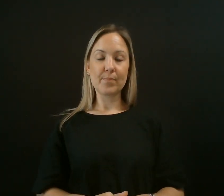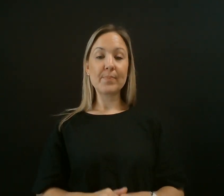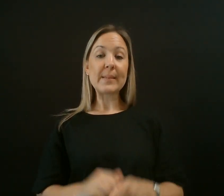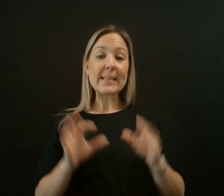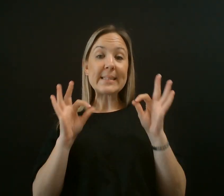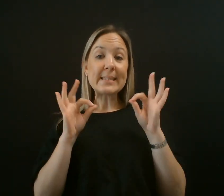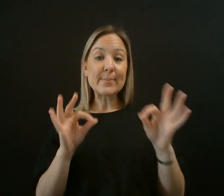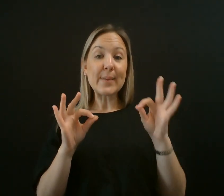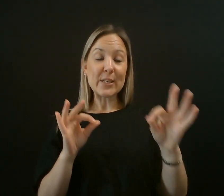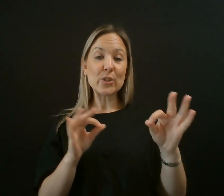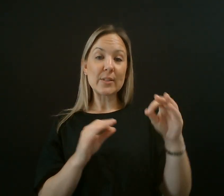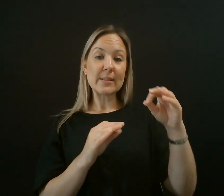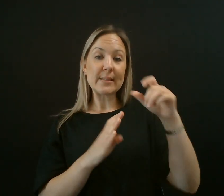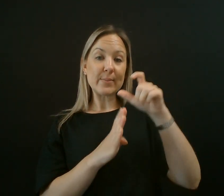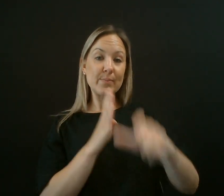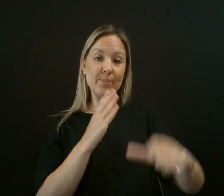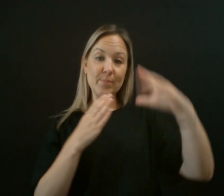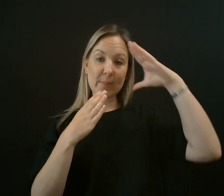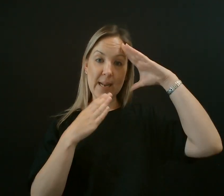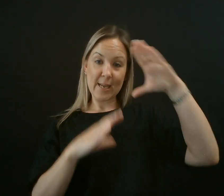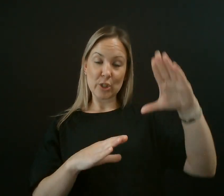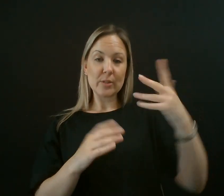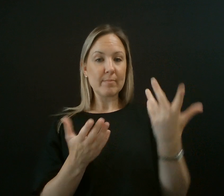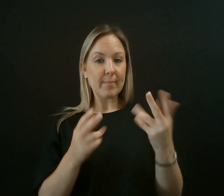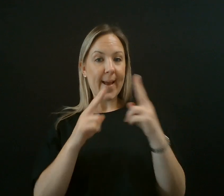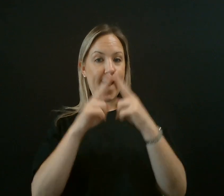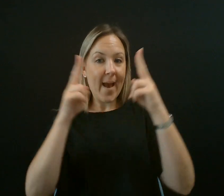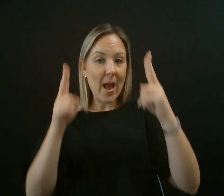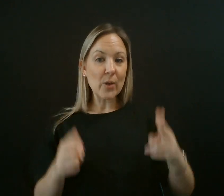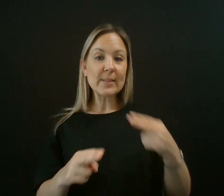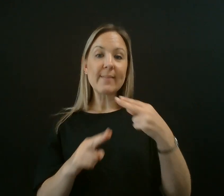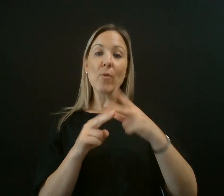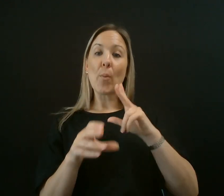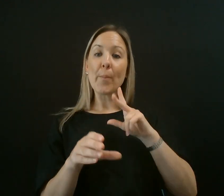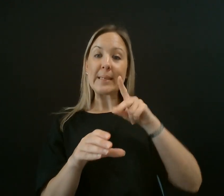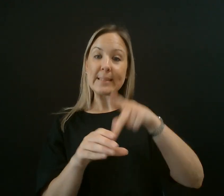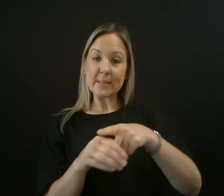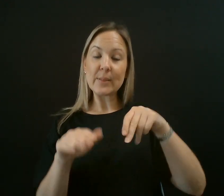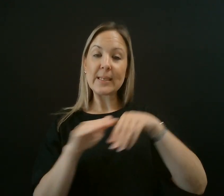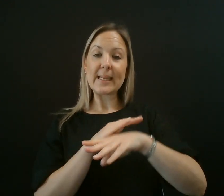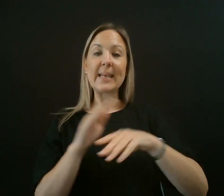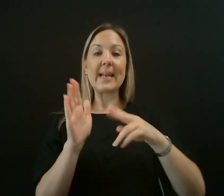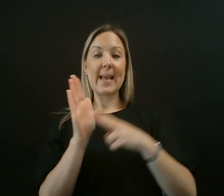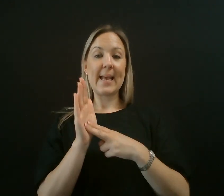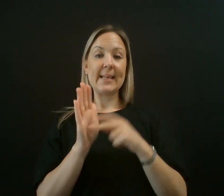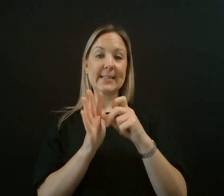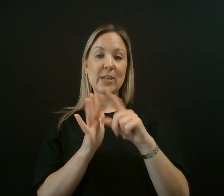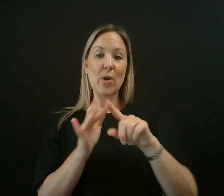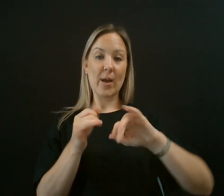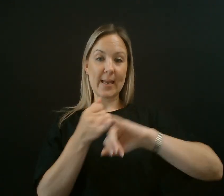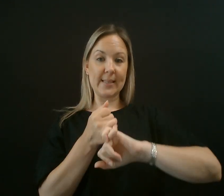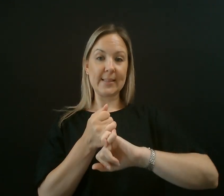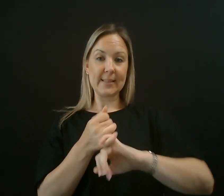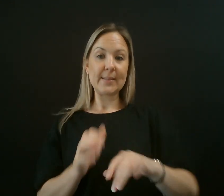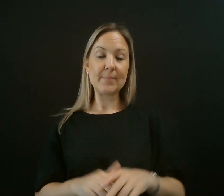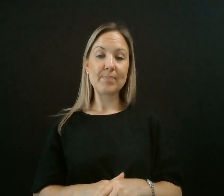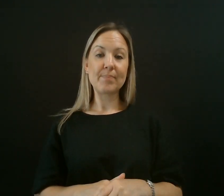Specialist disability accommodation is housing for participants in the National Disability Insurance Scheme, the